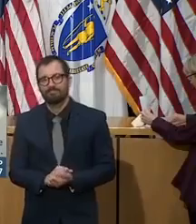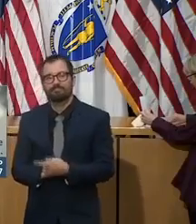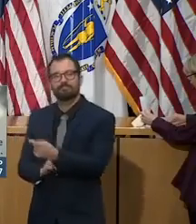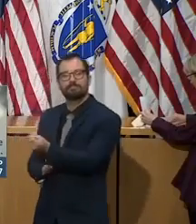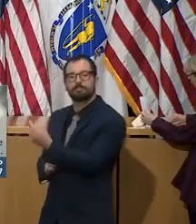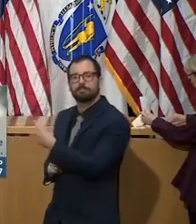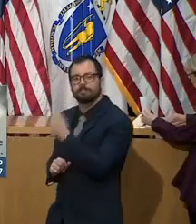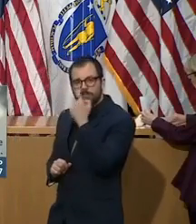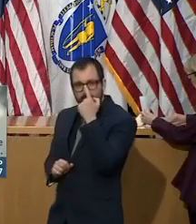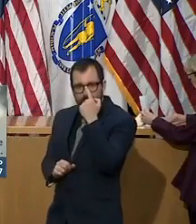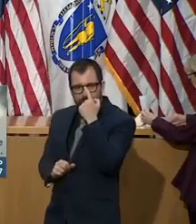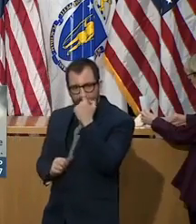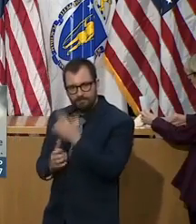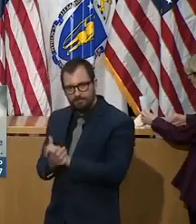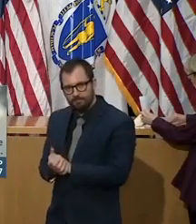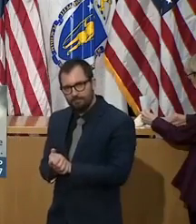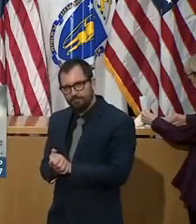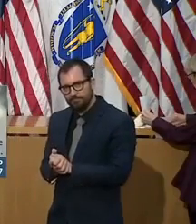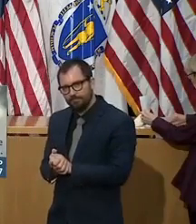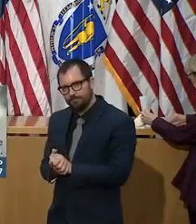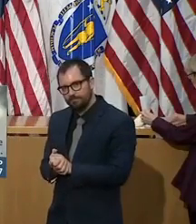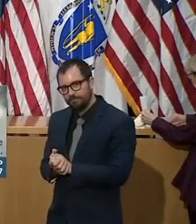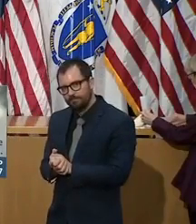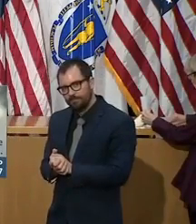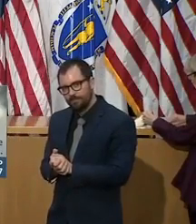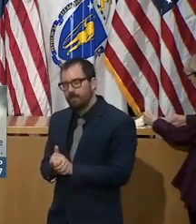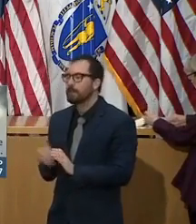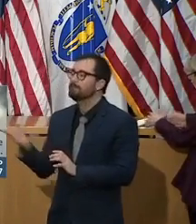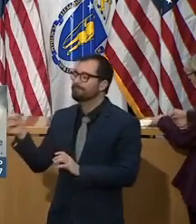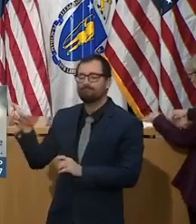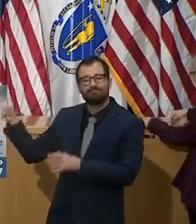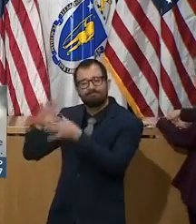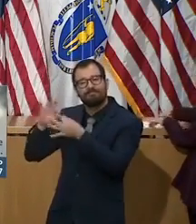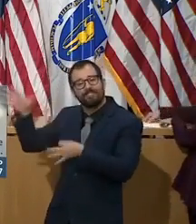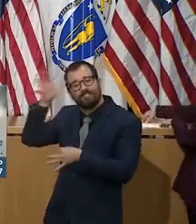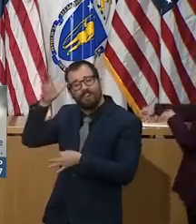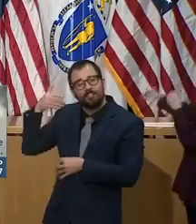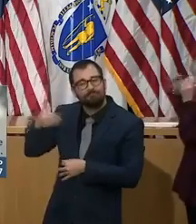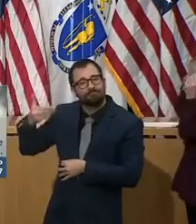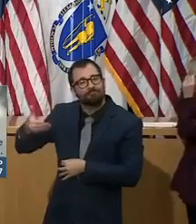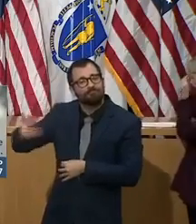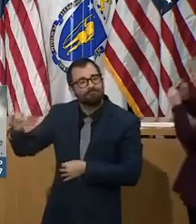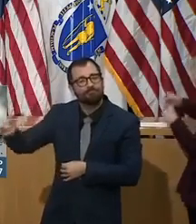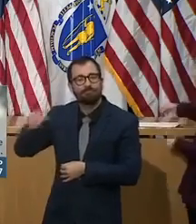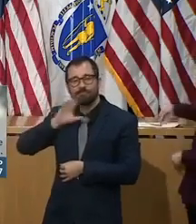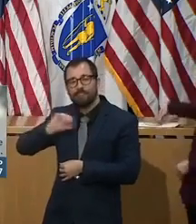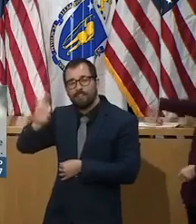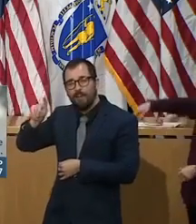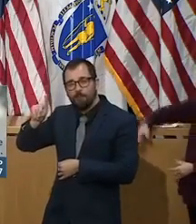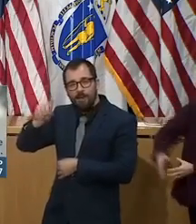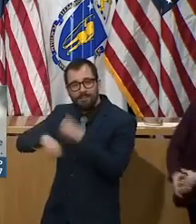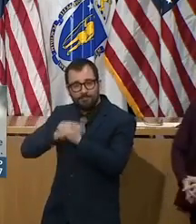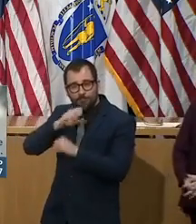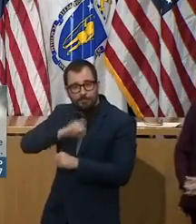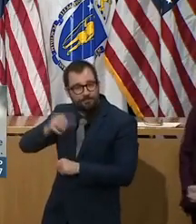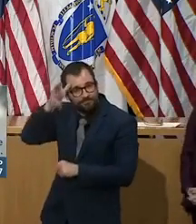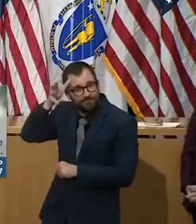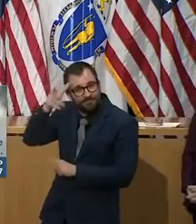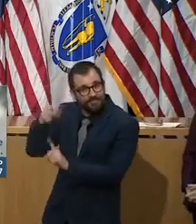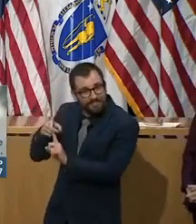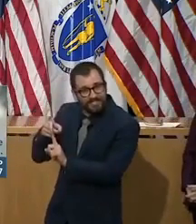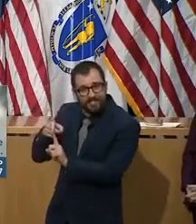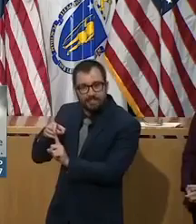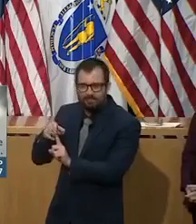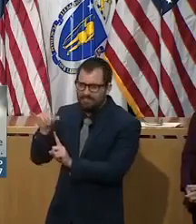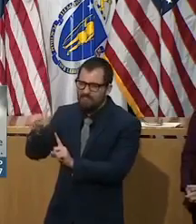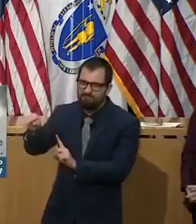people are in that position right now, in that situation. As you talk about a late 18 potential reopening, when do you think people are going to